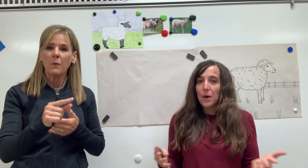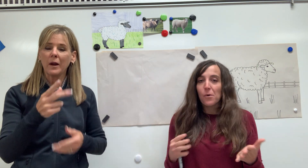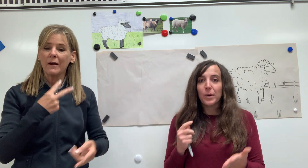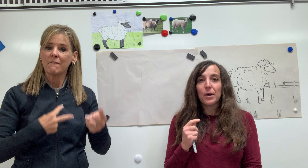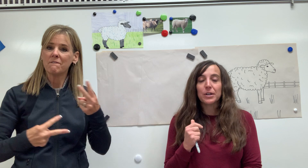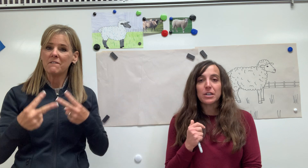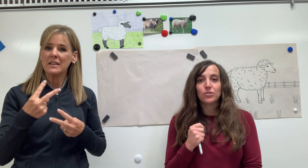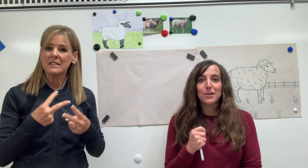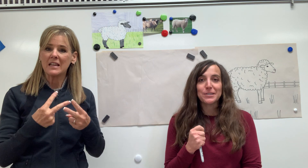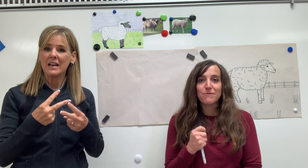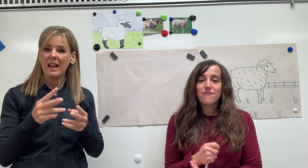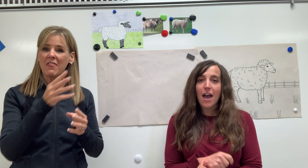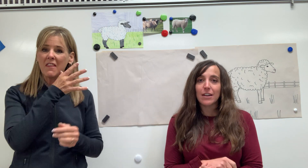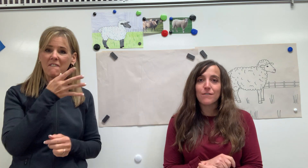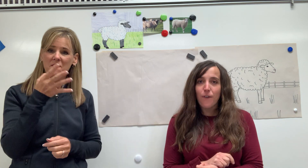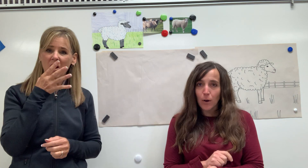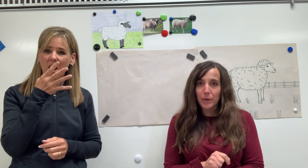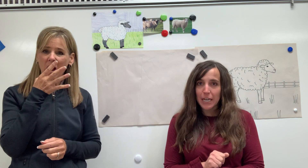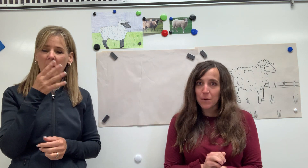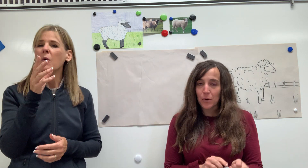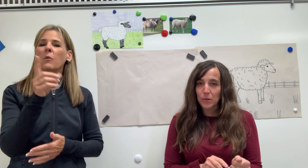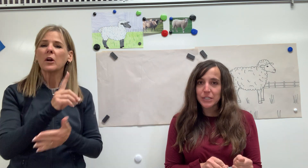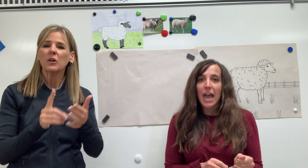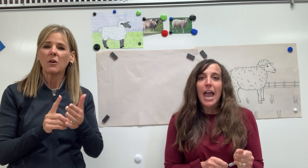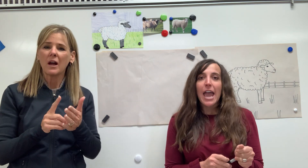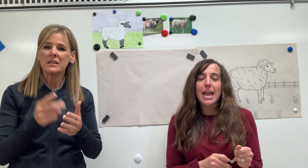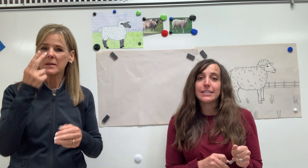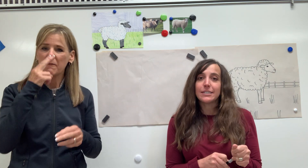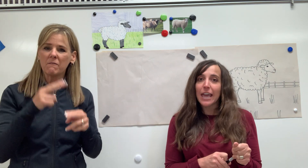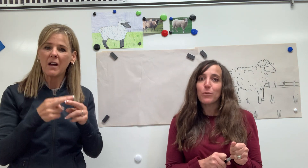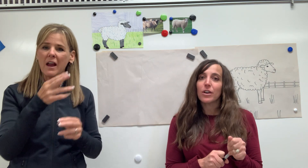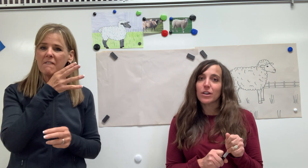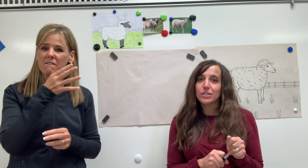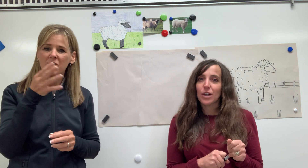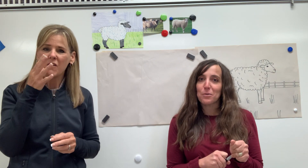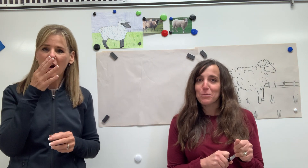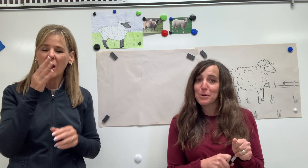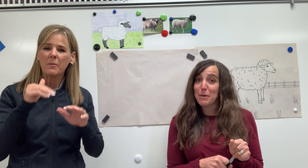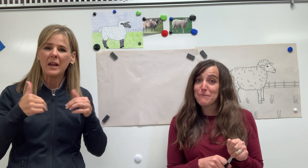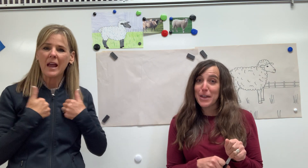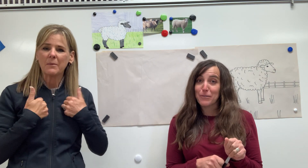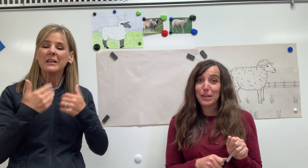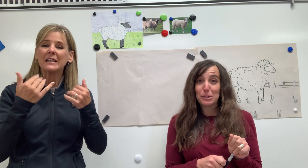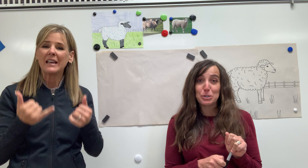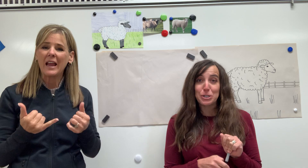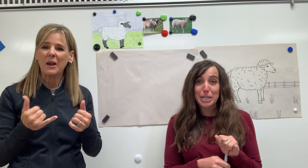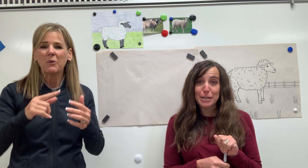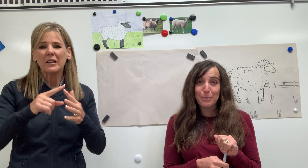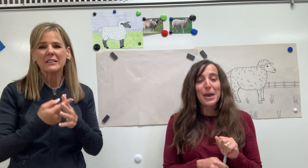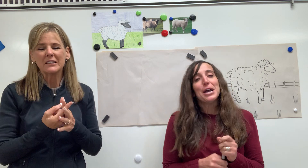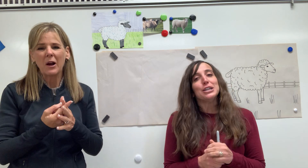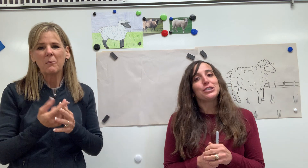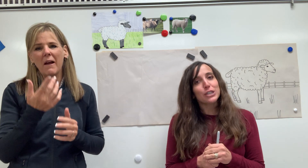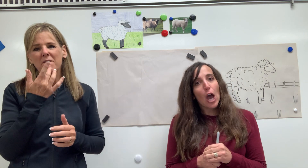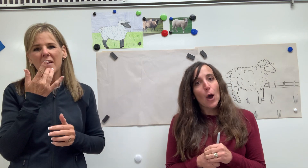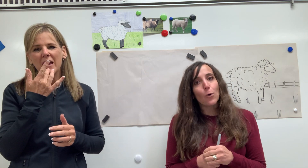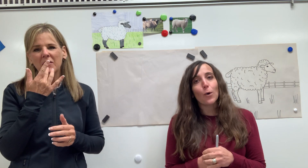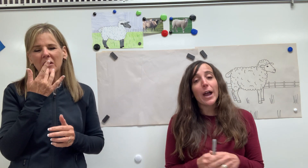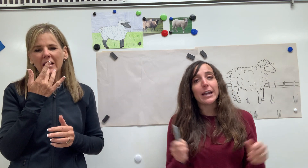We are going to draw some fun farm animals, and today we are going to start with one of my favorite little sheep. So go ahead and get